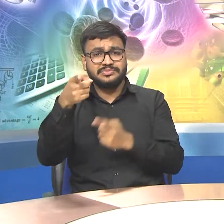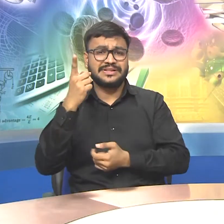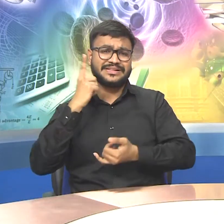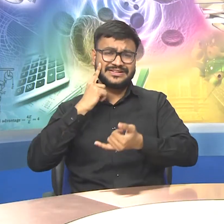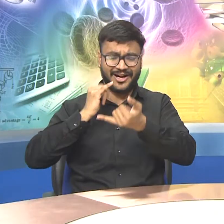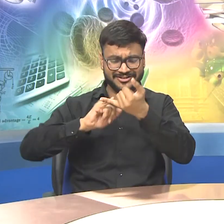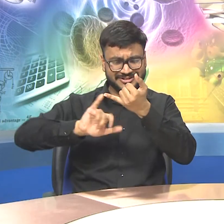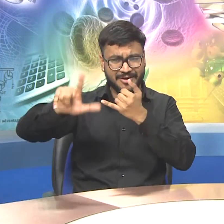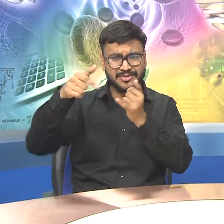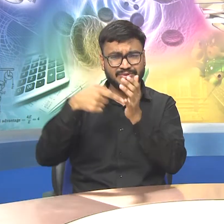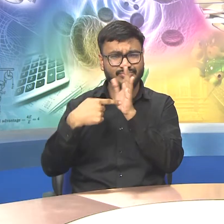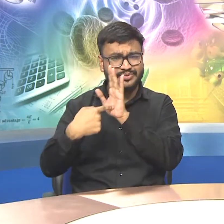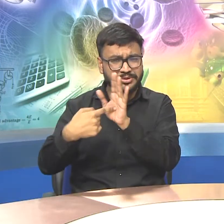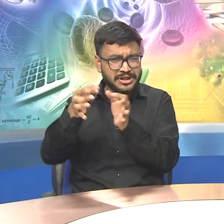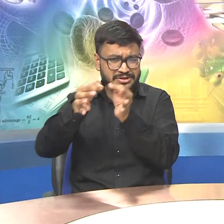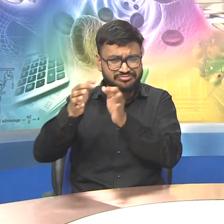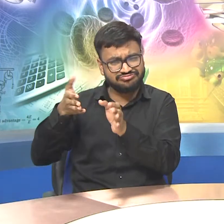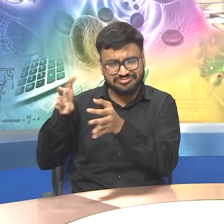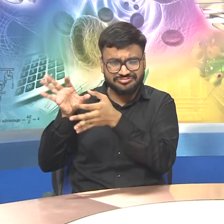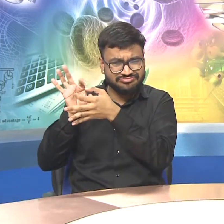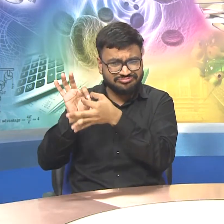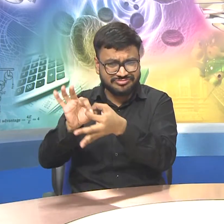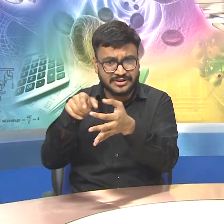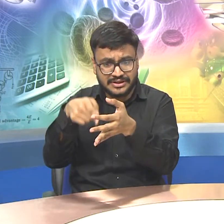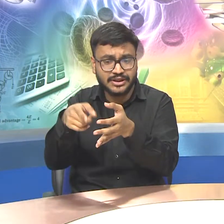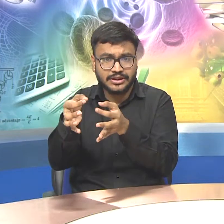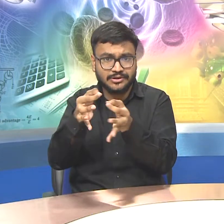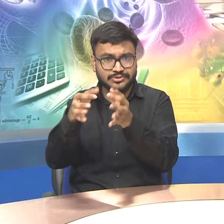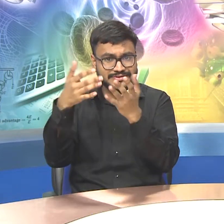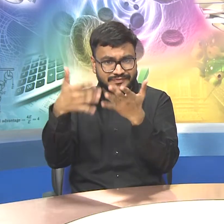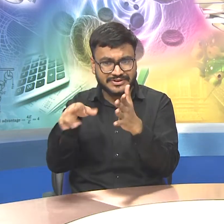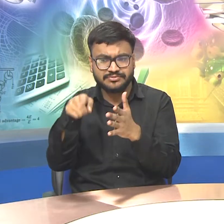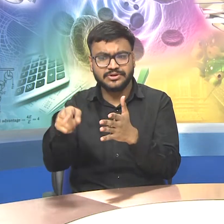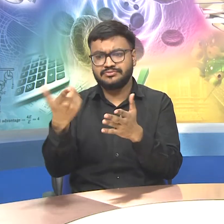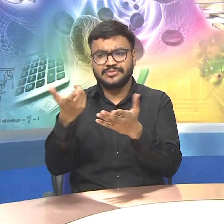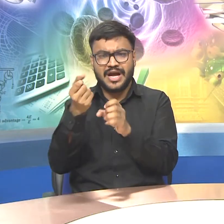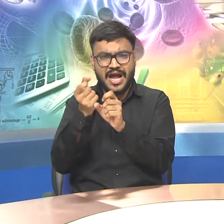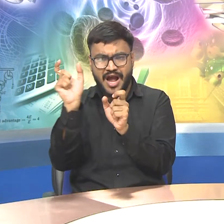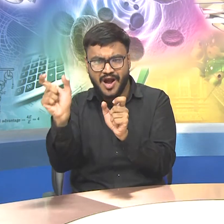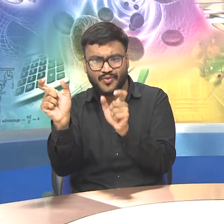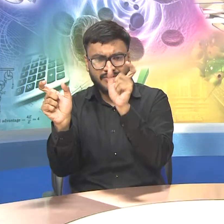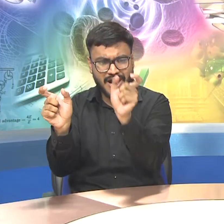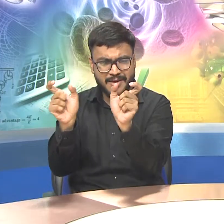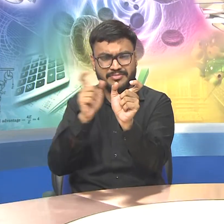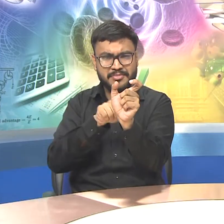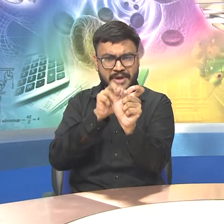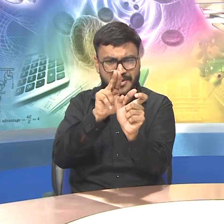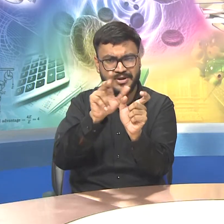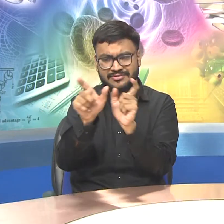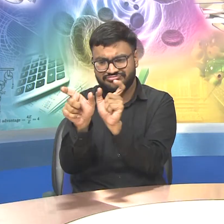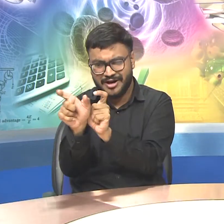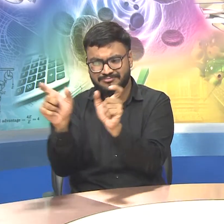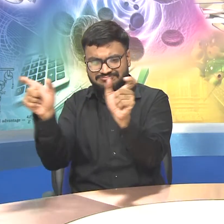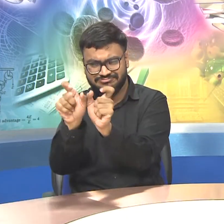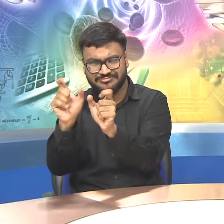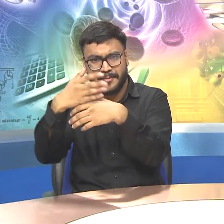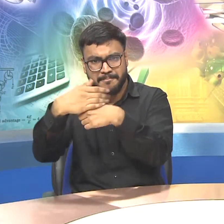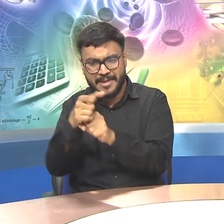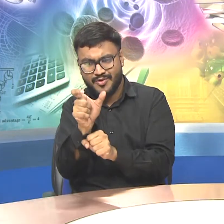Hopefully, as you get better at this, you will realize how equal ISL is